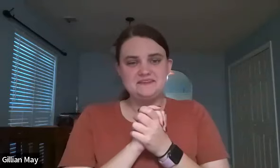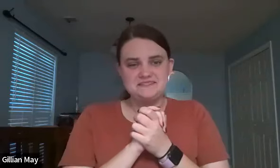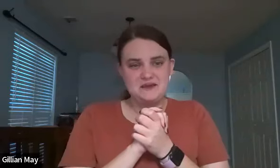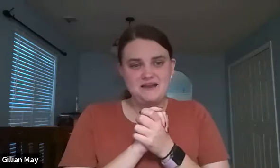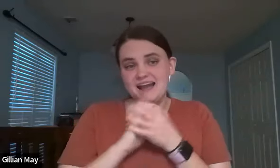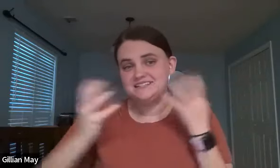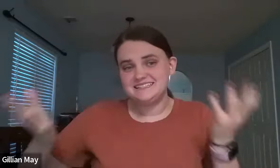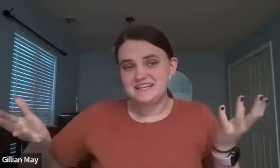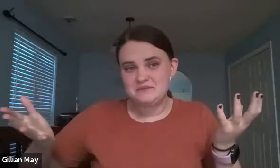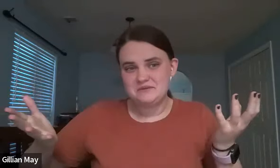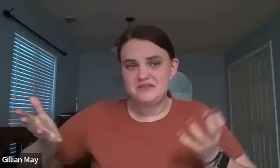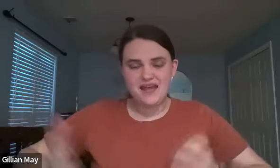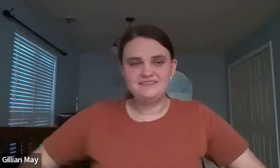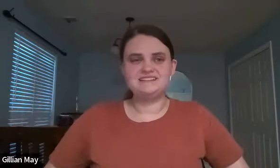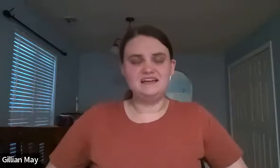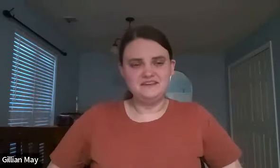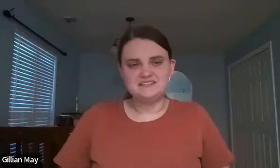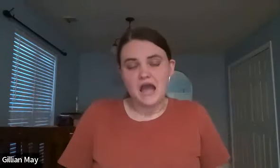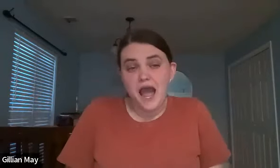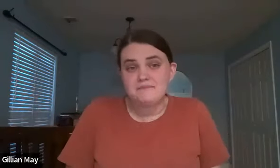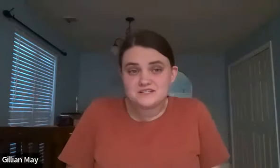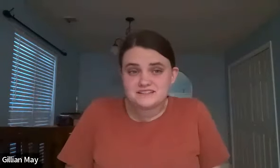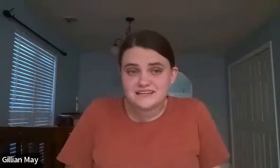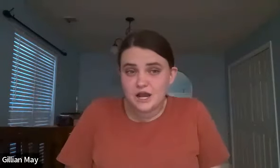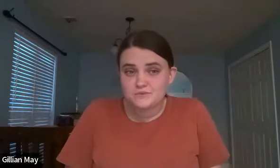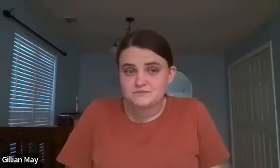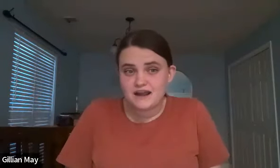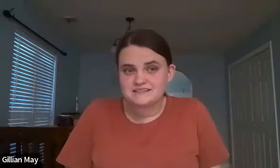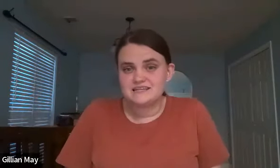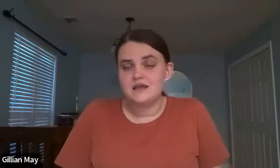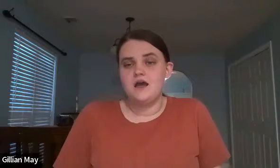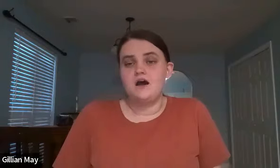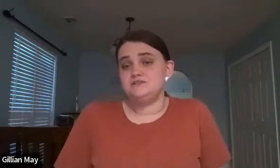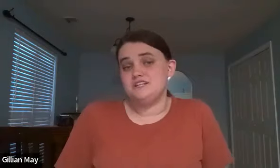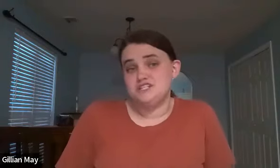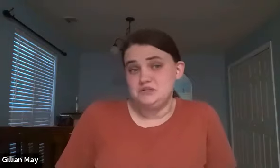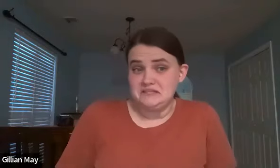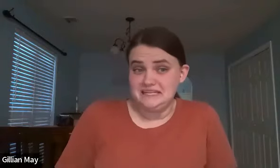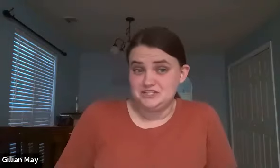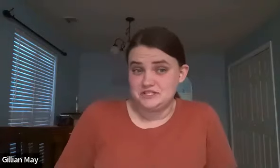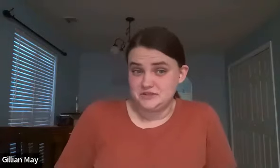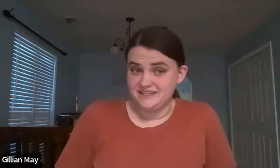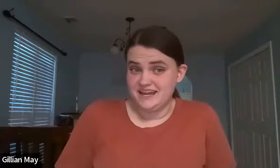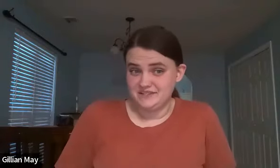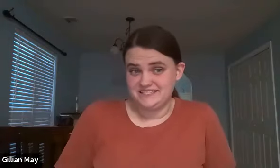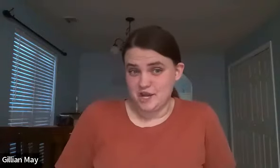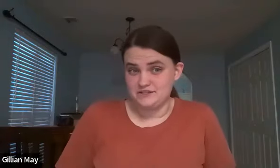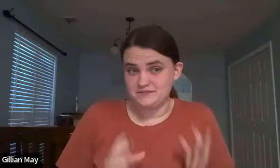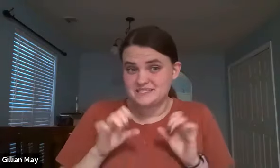So I just like to tell people that because I personally think it helps with practicing. Also, I just genuinely enjoy doing it. I used to challenge myself in